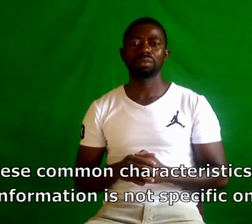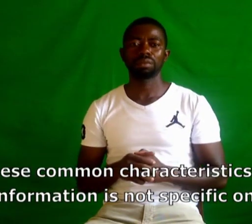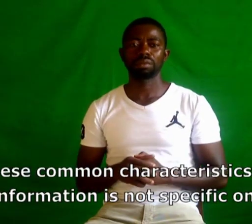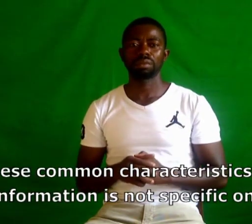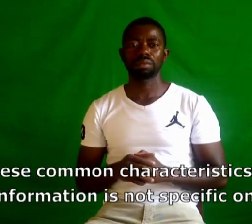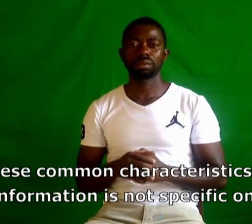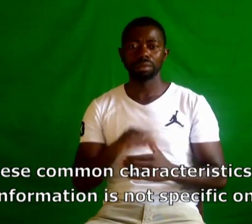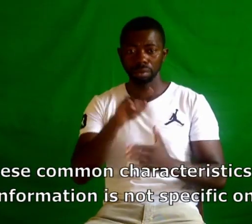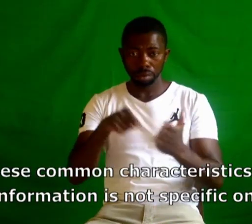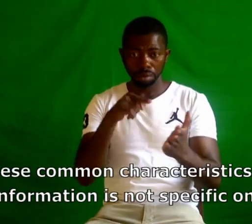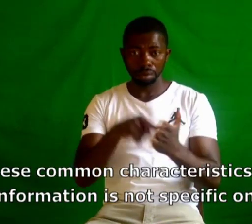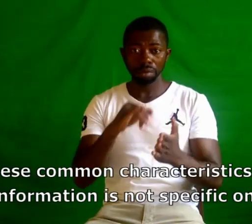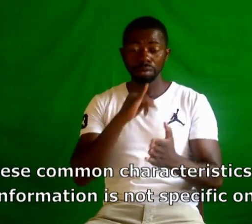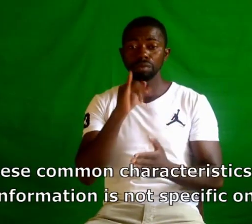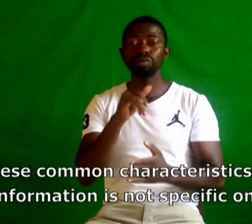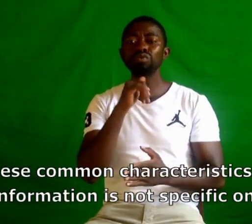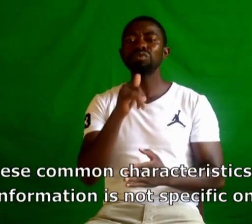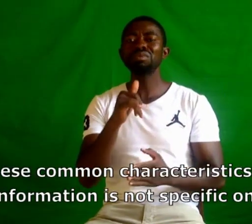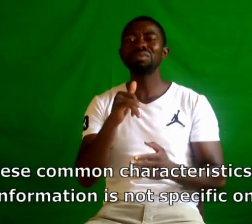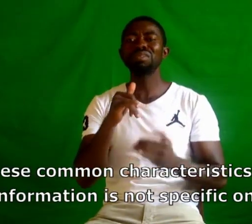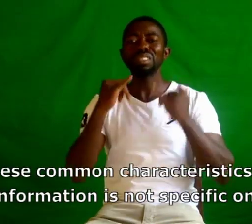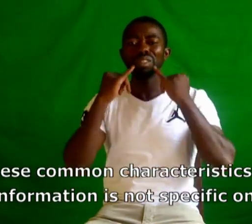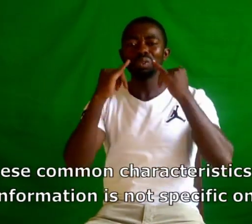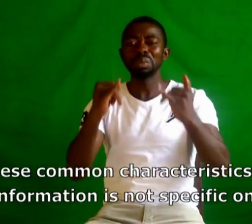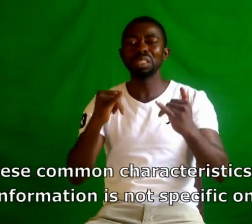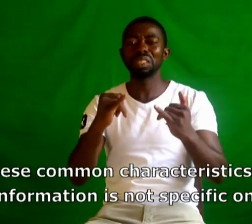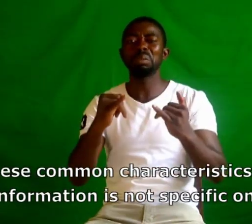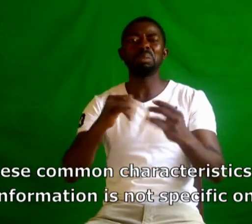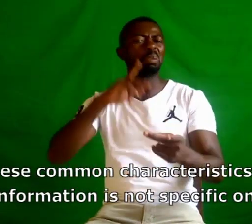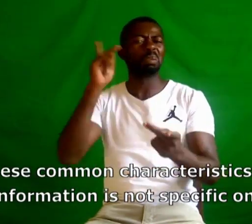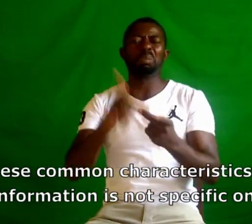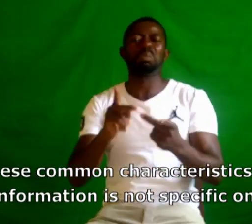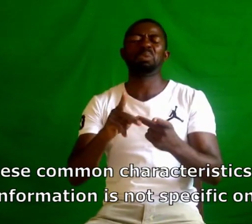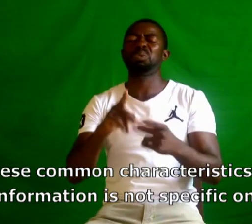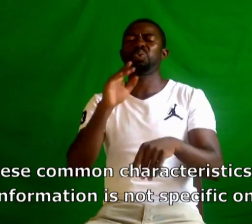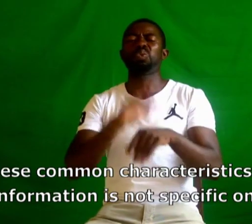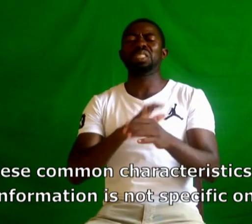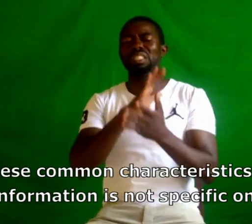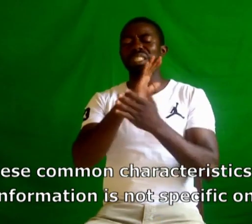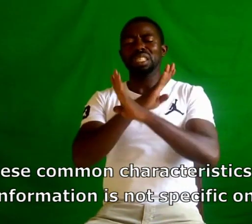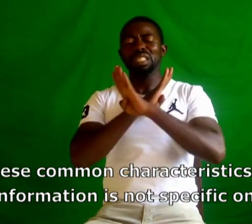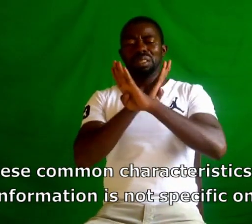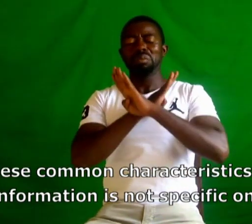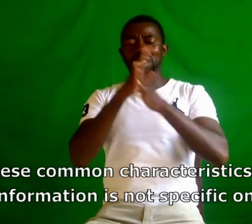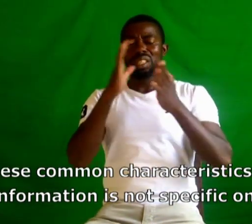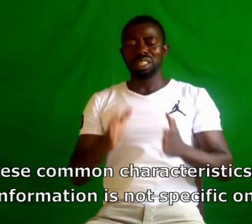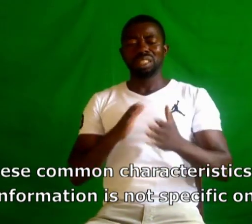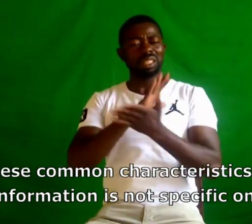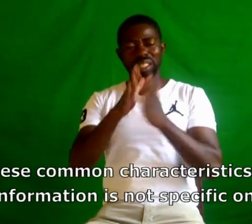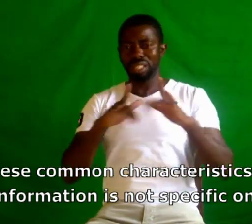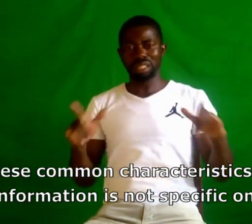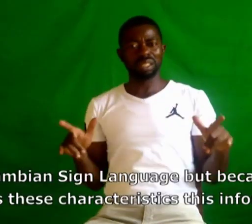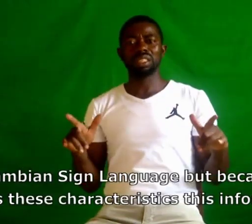common characteristics. This information is not specific only